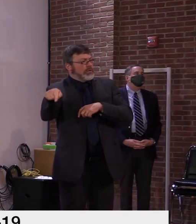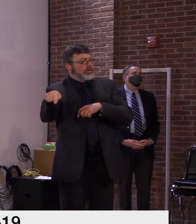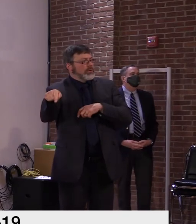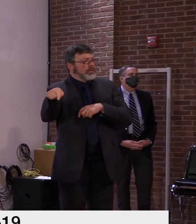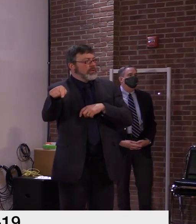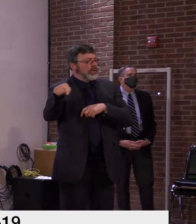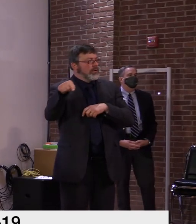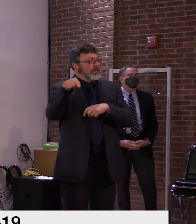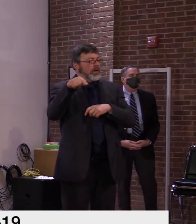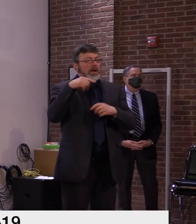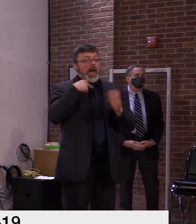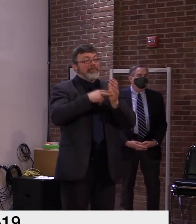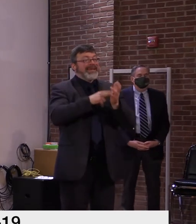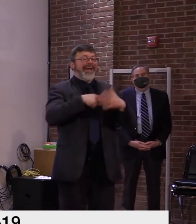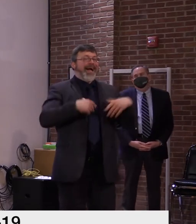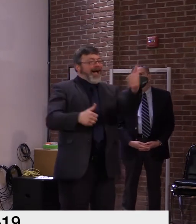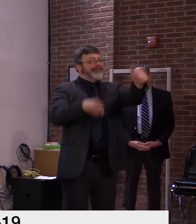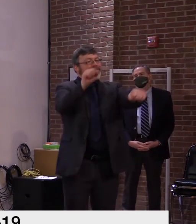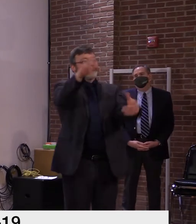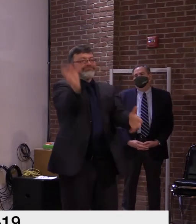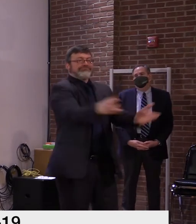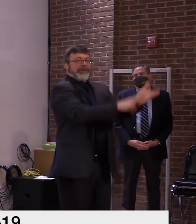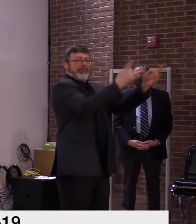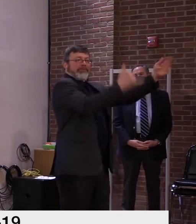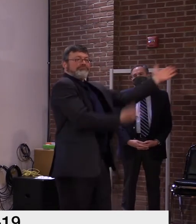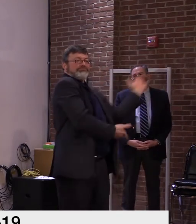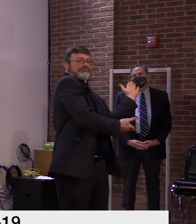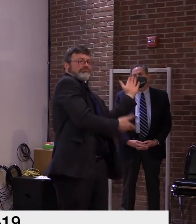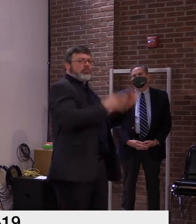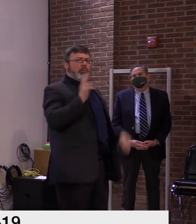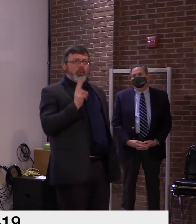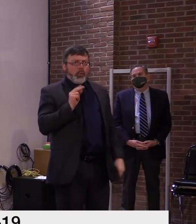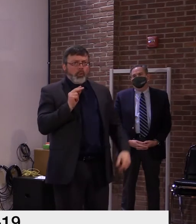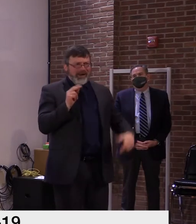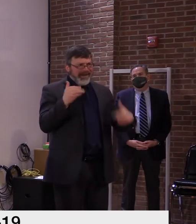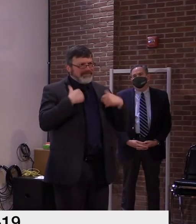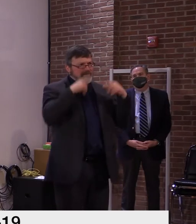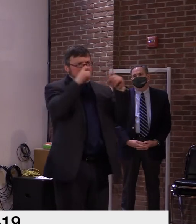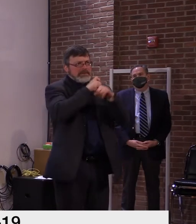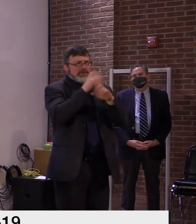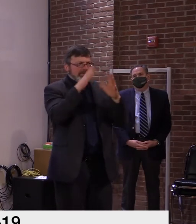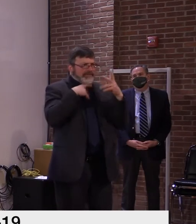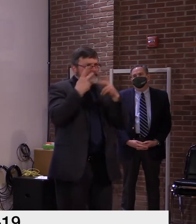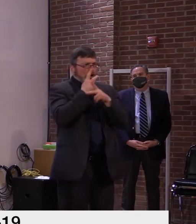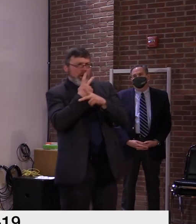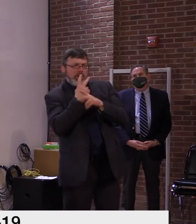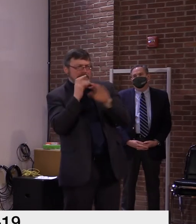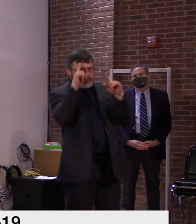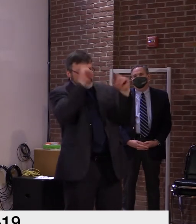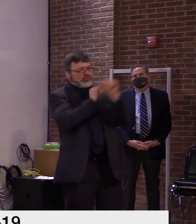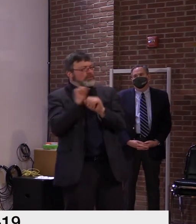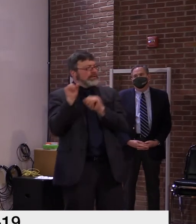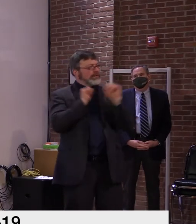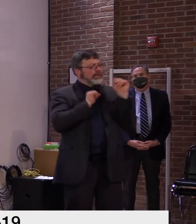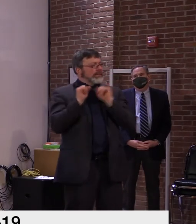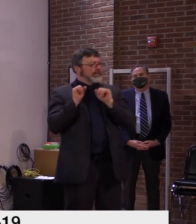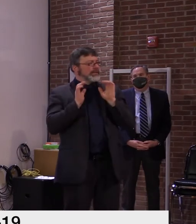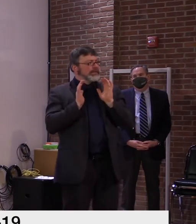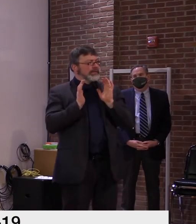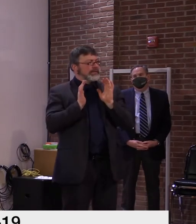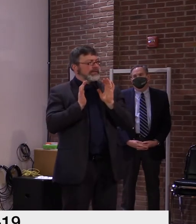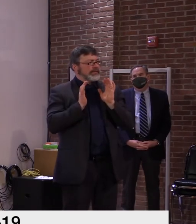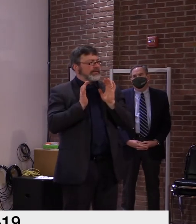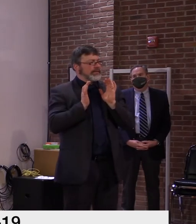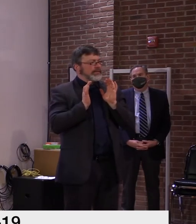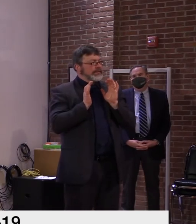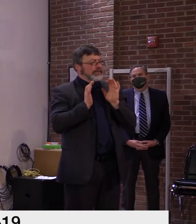need to consider all of that before we make any decisions. But again, the Johnson & Johnson is key in order to get